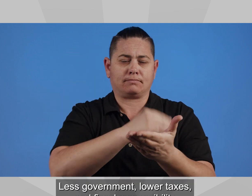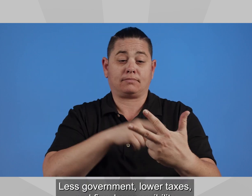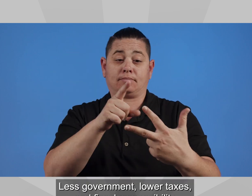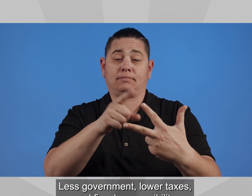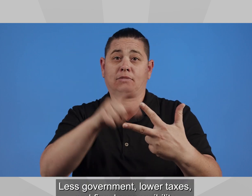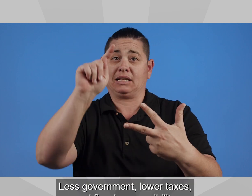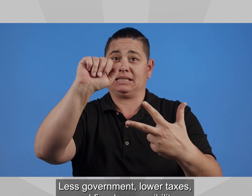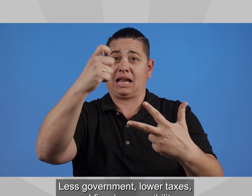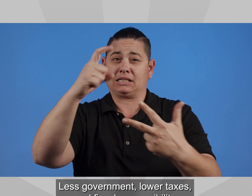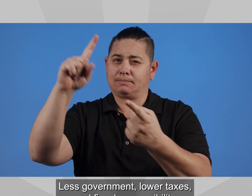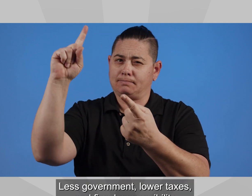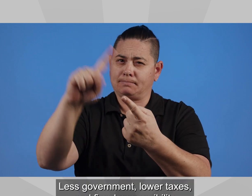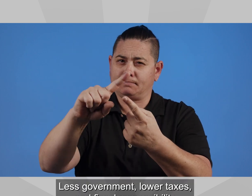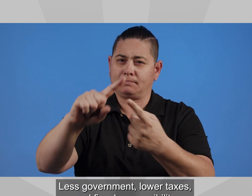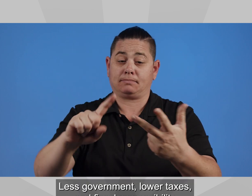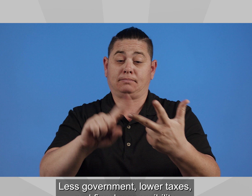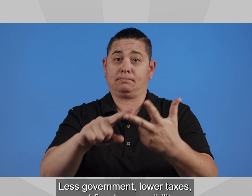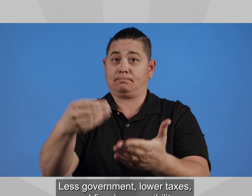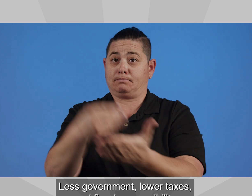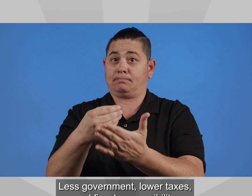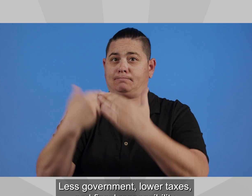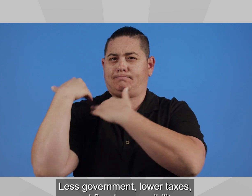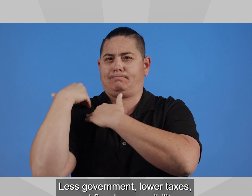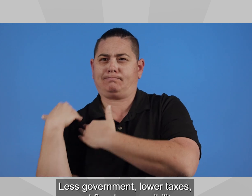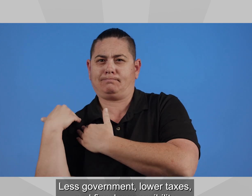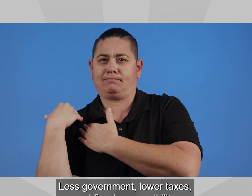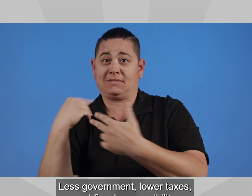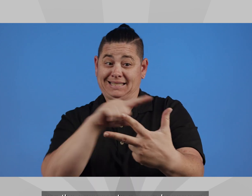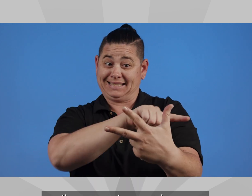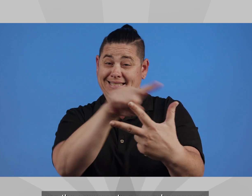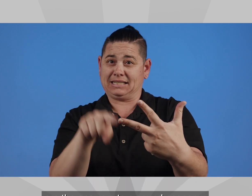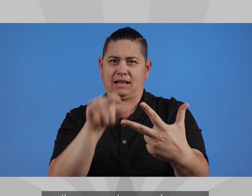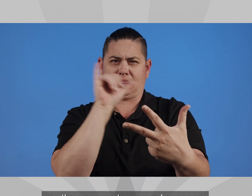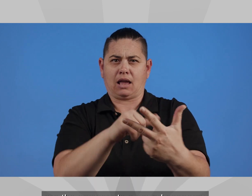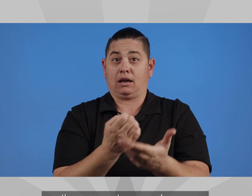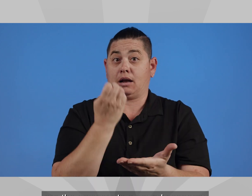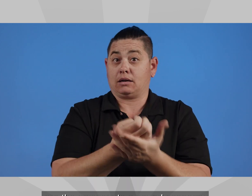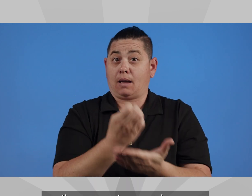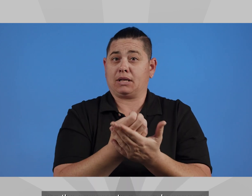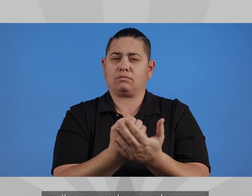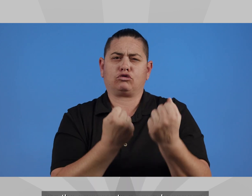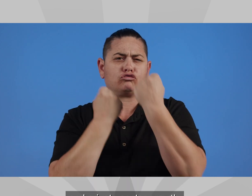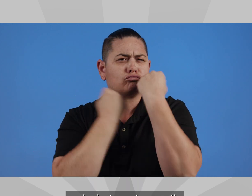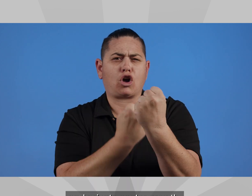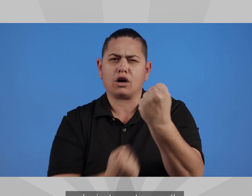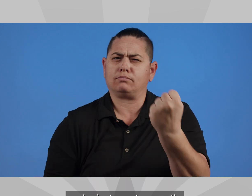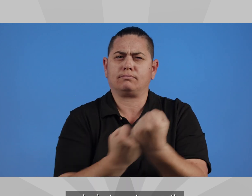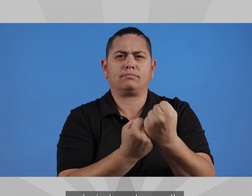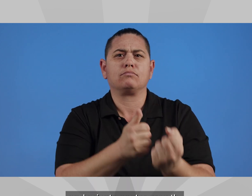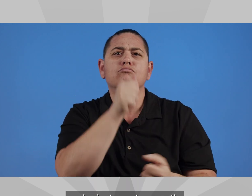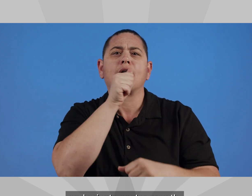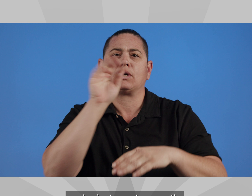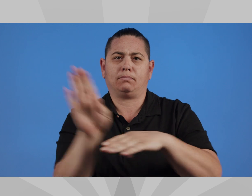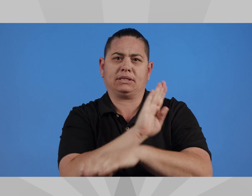less government, lower taxes, and fiscal responsibility are the answers to a sound economy and private